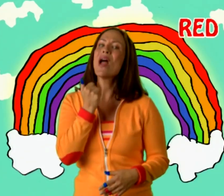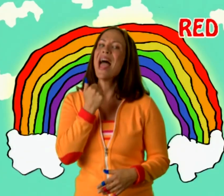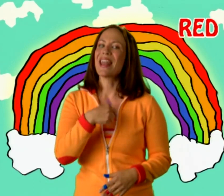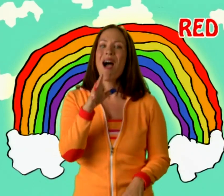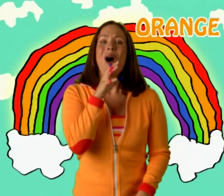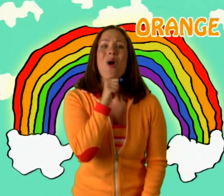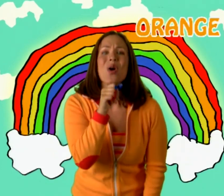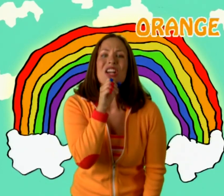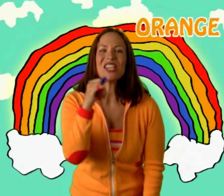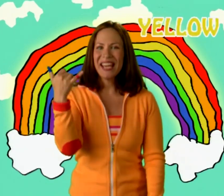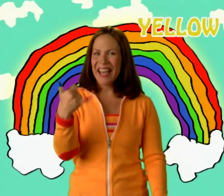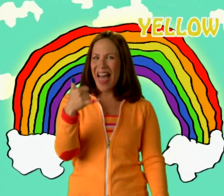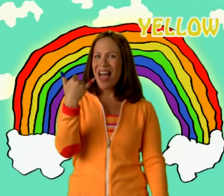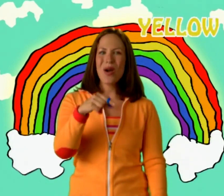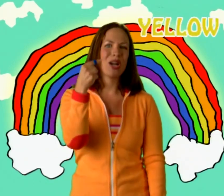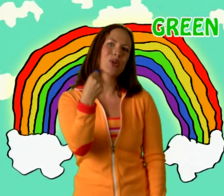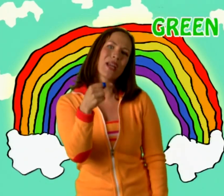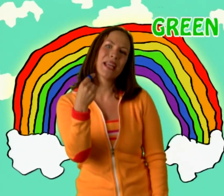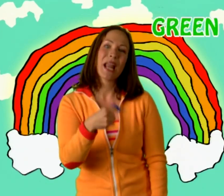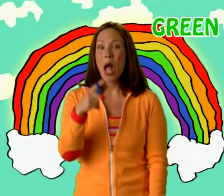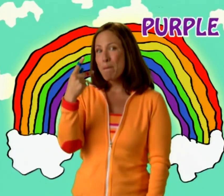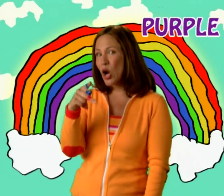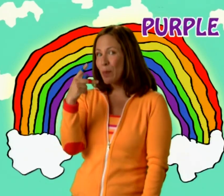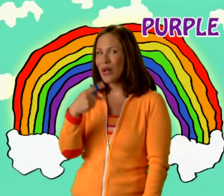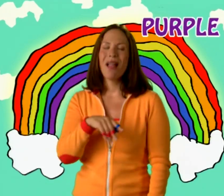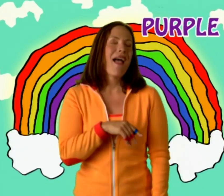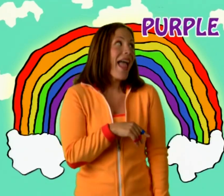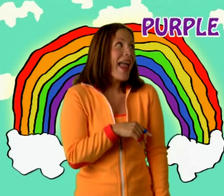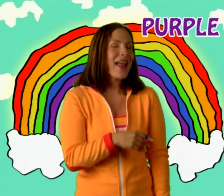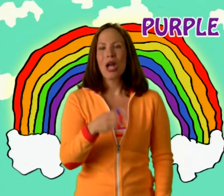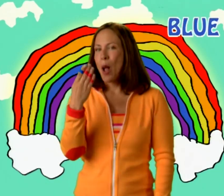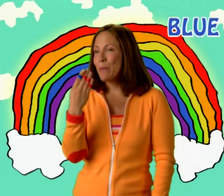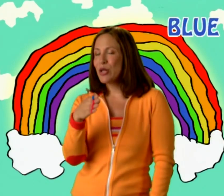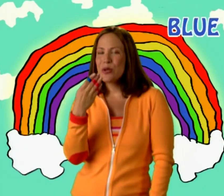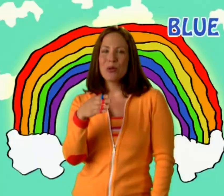red, orange, yellow, green, purple, and blue.